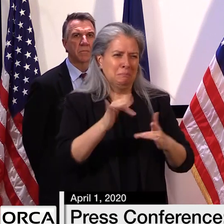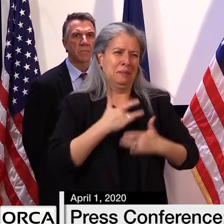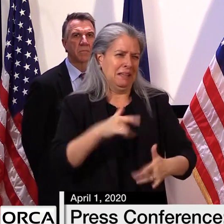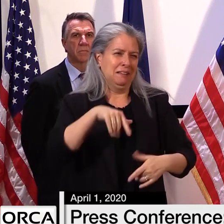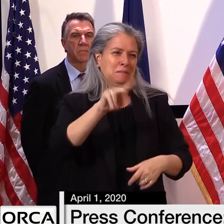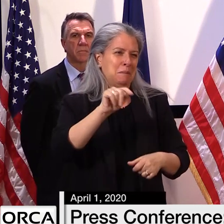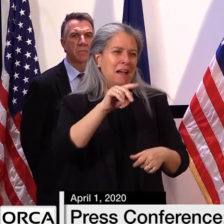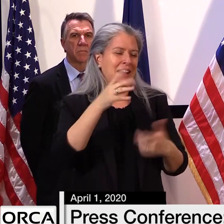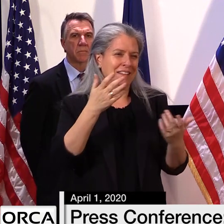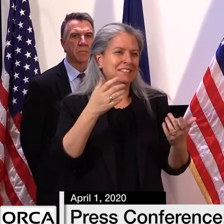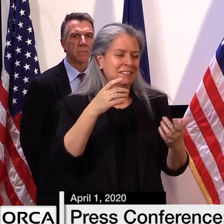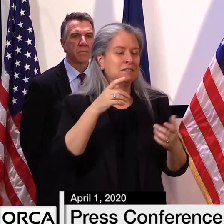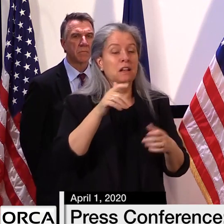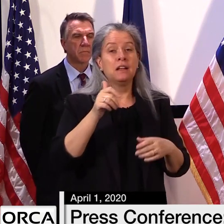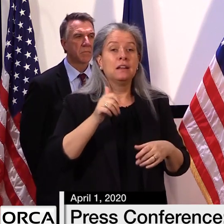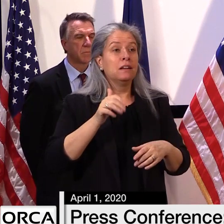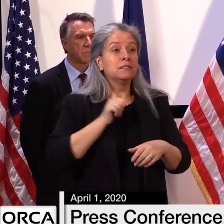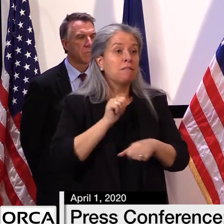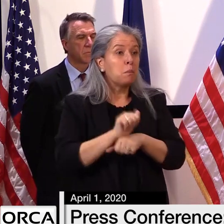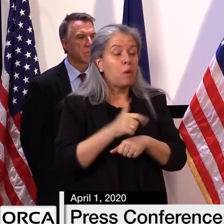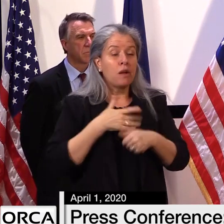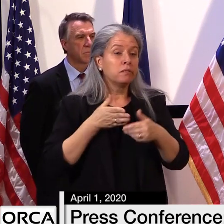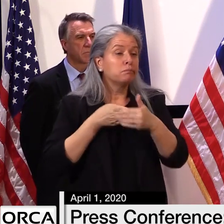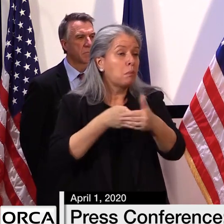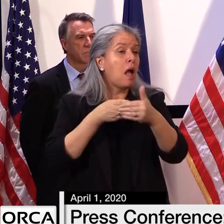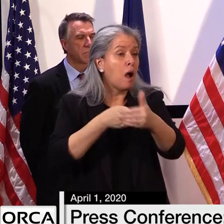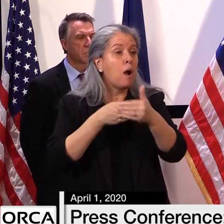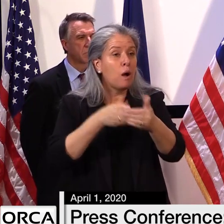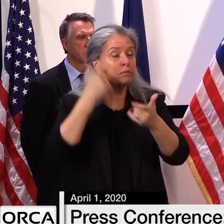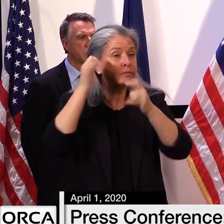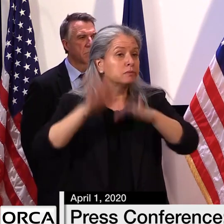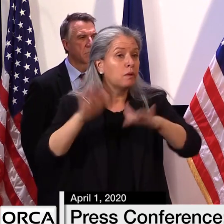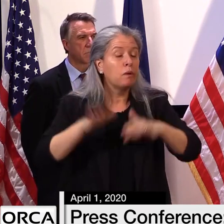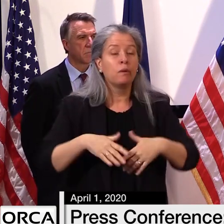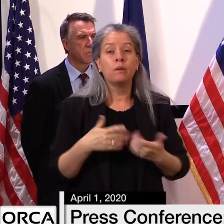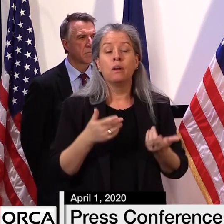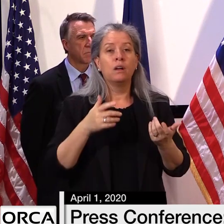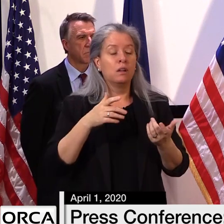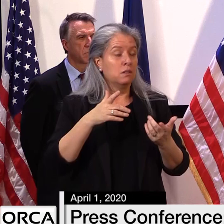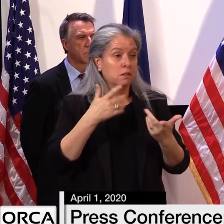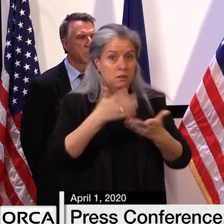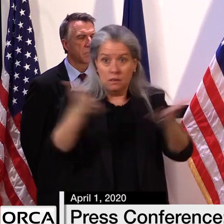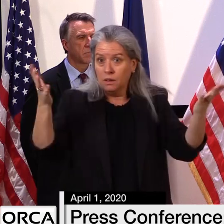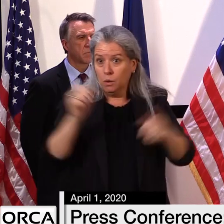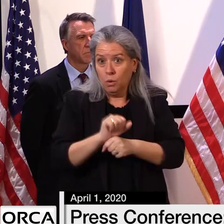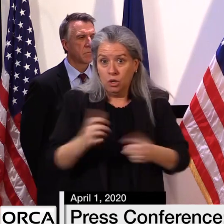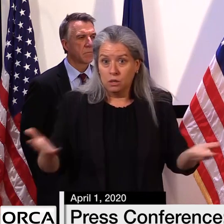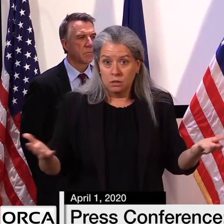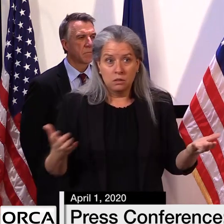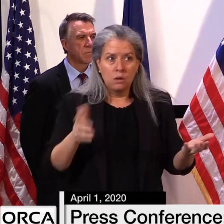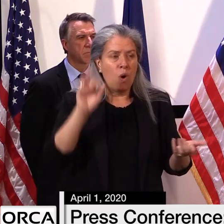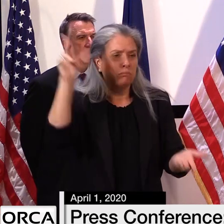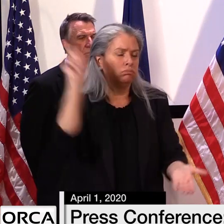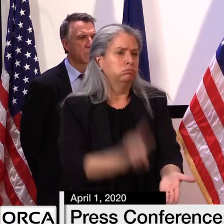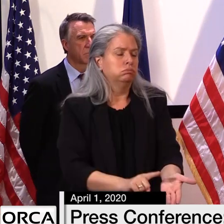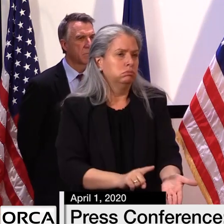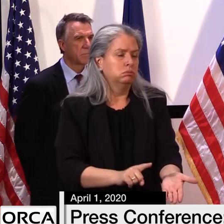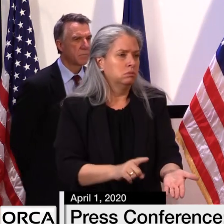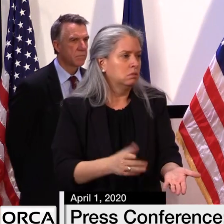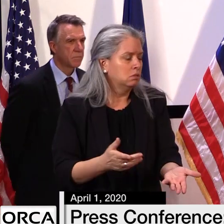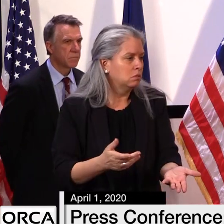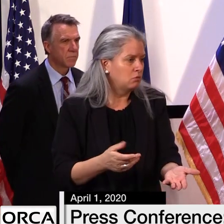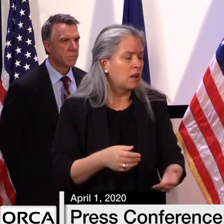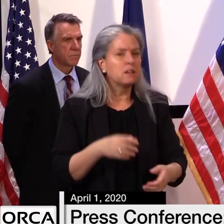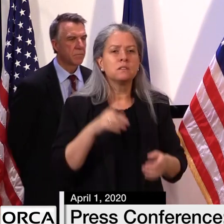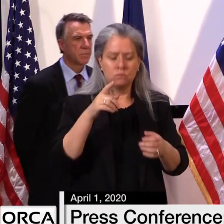self-employed person who is plowing driveways. All of you are out of work, or your work is dramatically reduced,